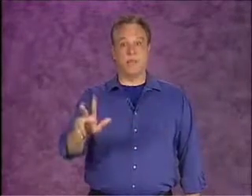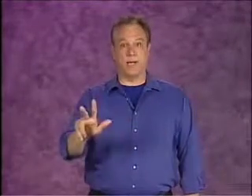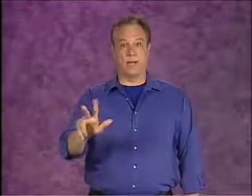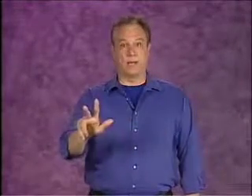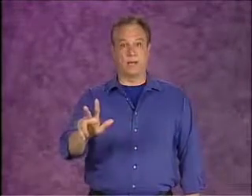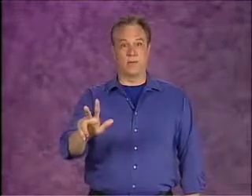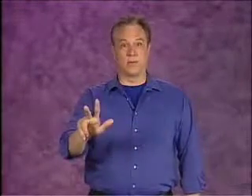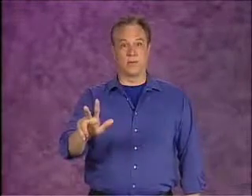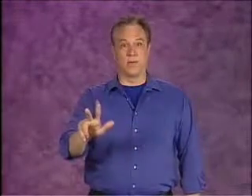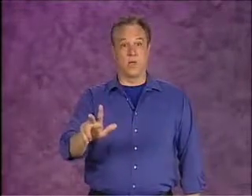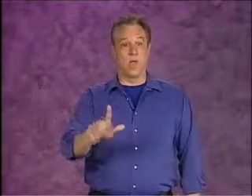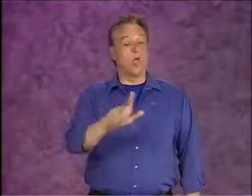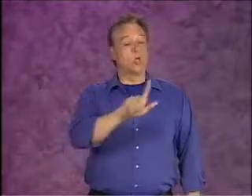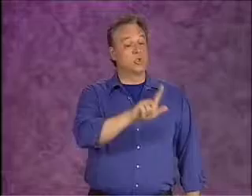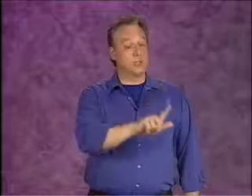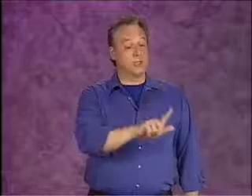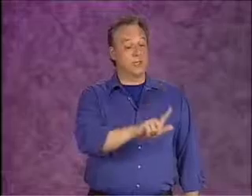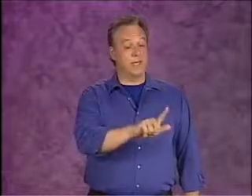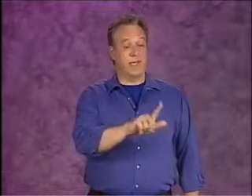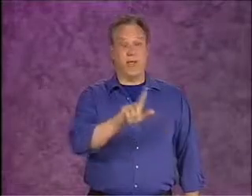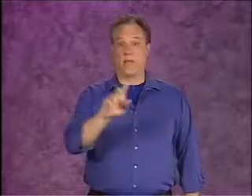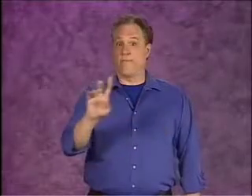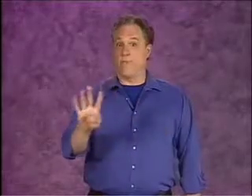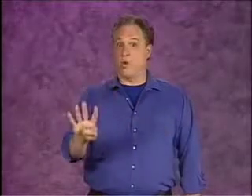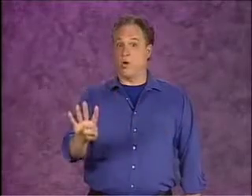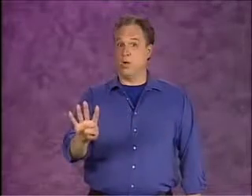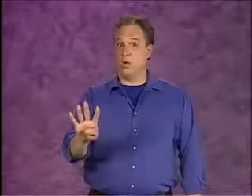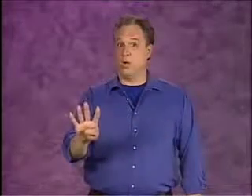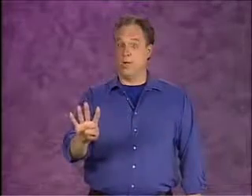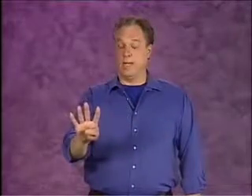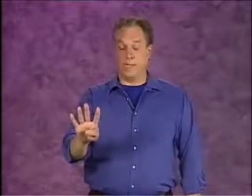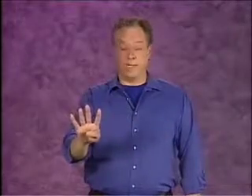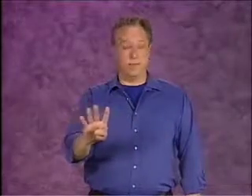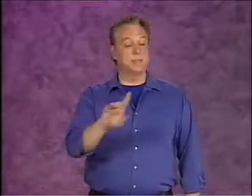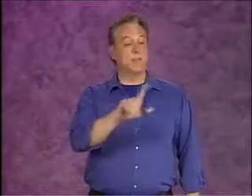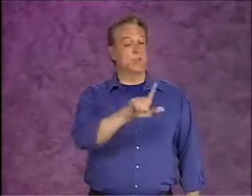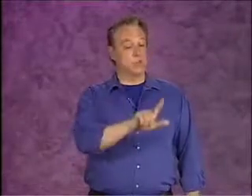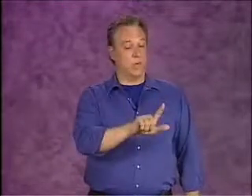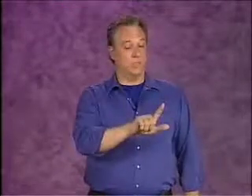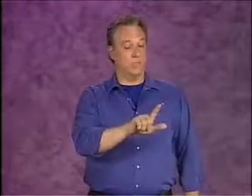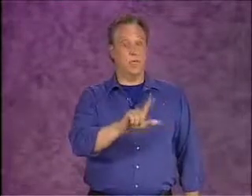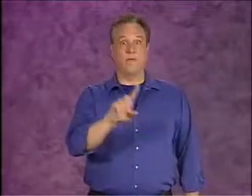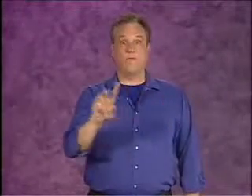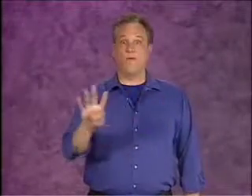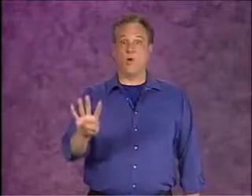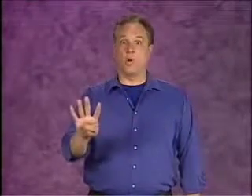23. 20 and 4 is 24.